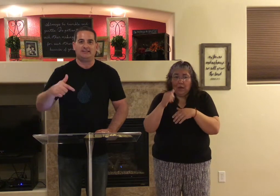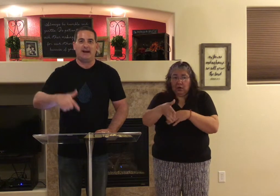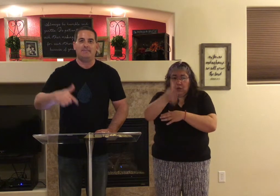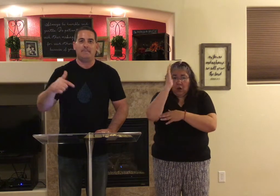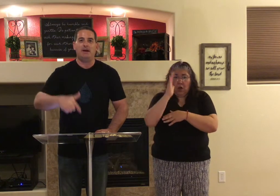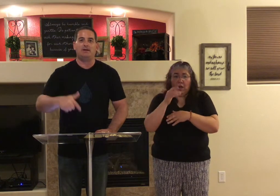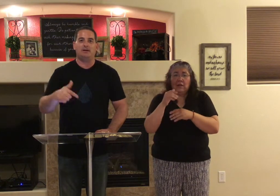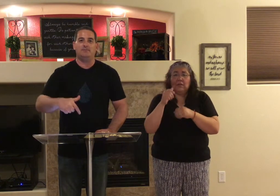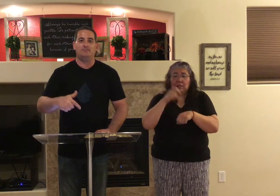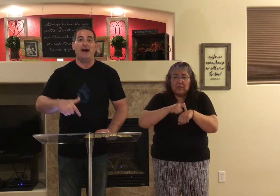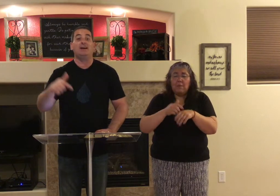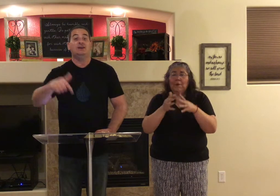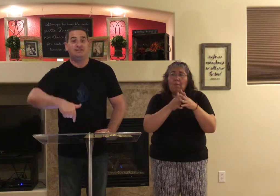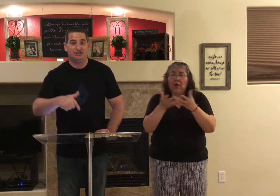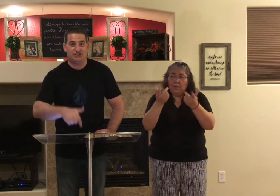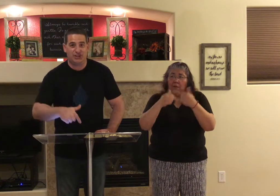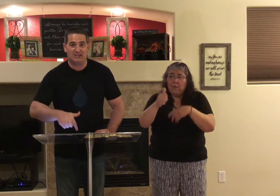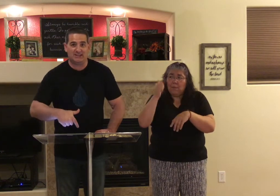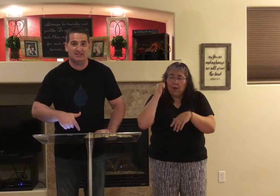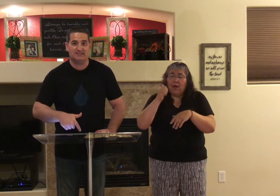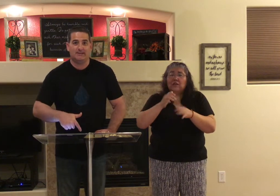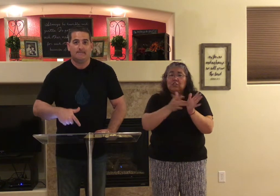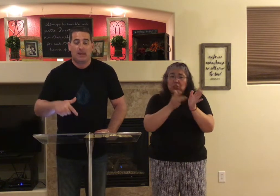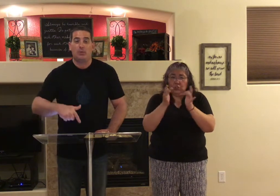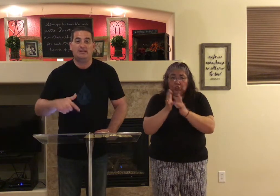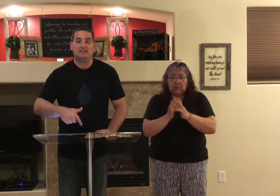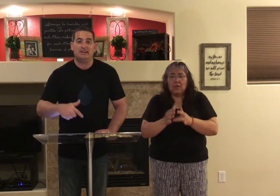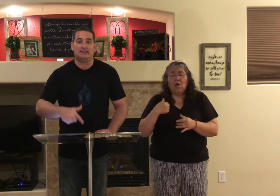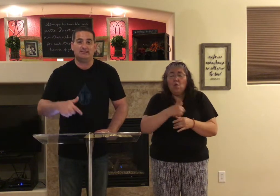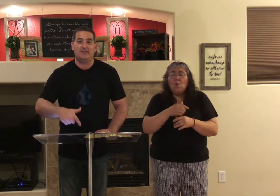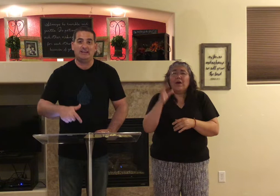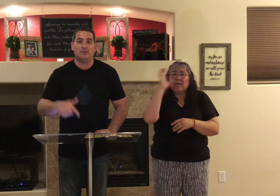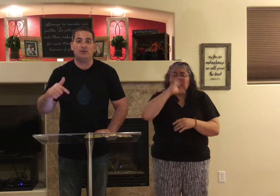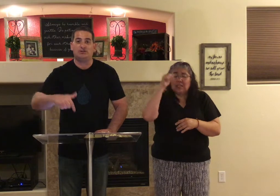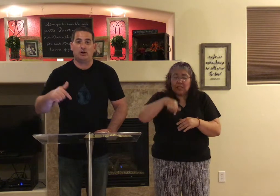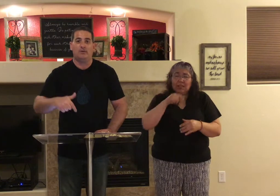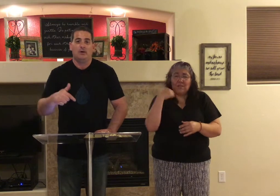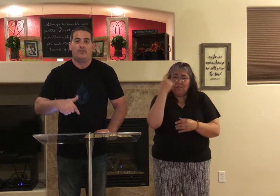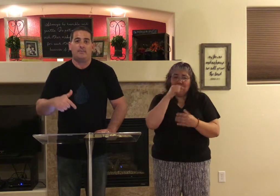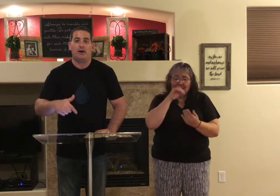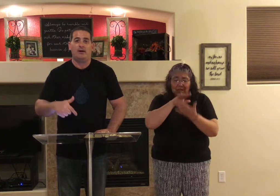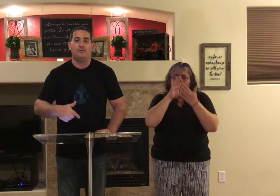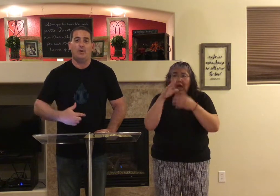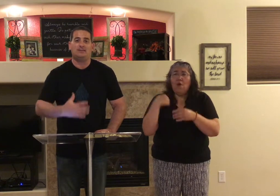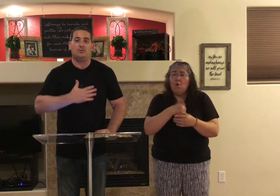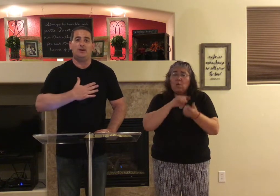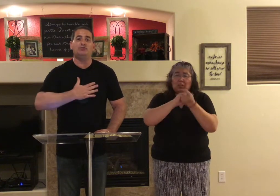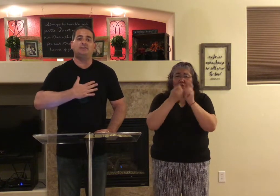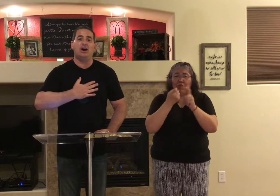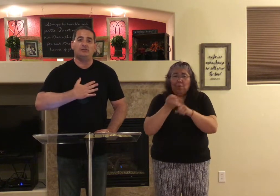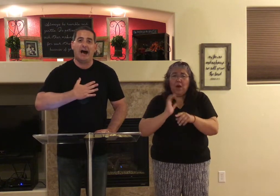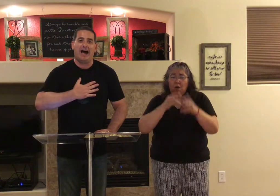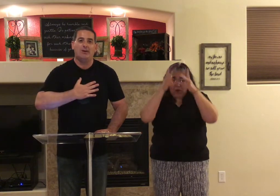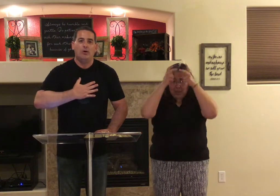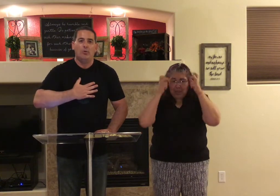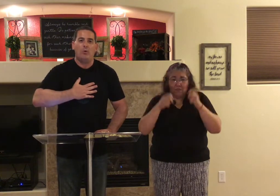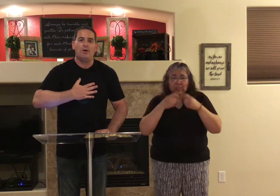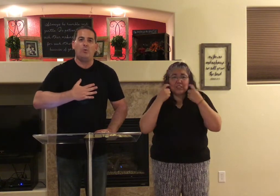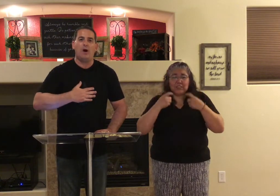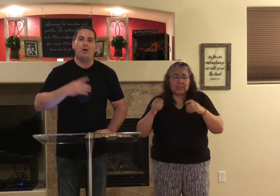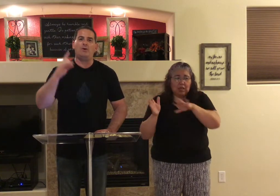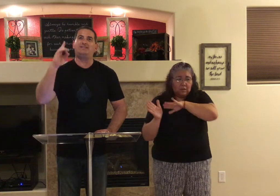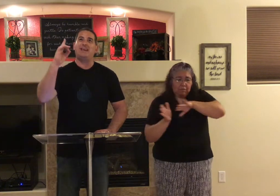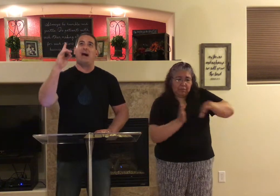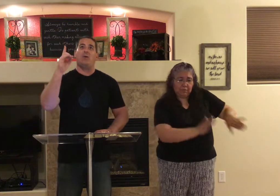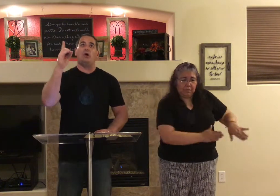God. It's time that America comes back to Jesus and we seek his face and we turn from our evil ways and we don't tell God what